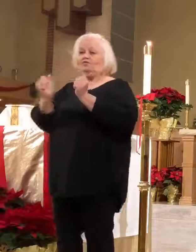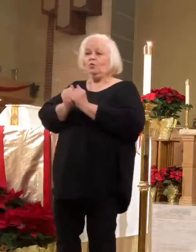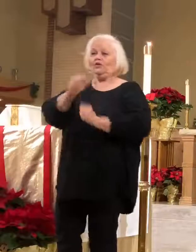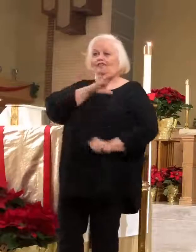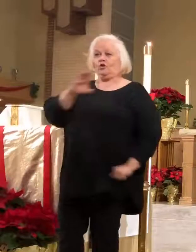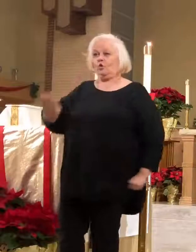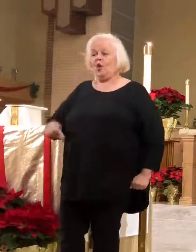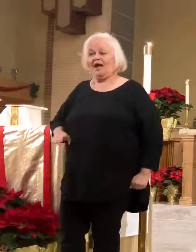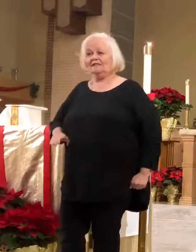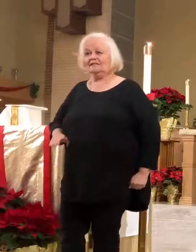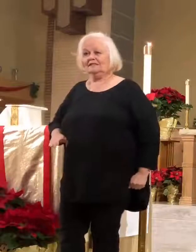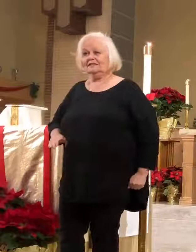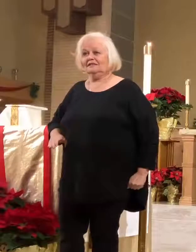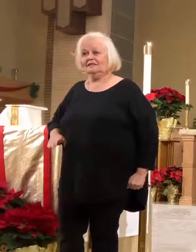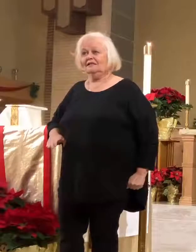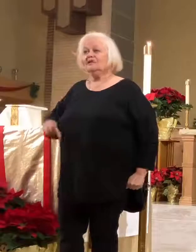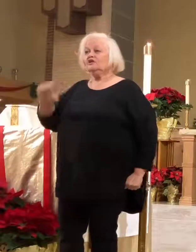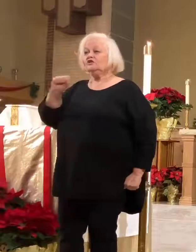And so when we're,